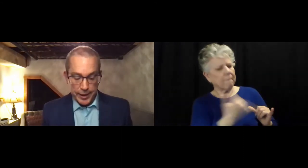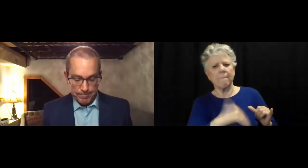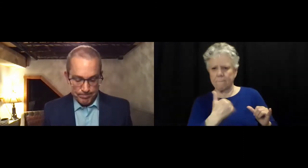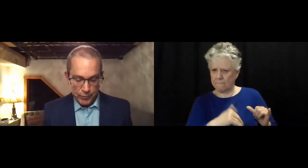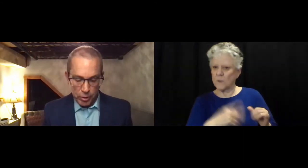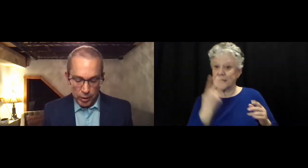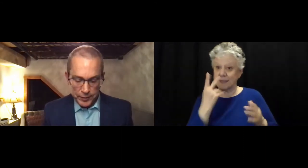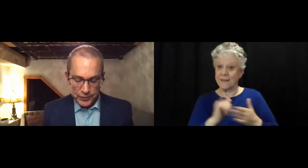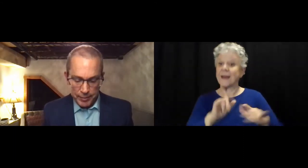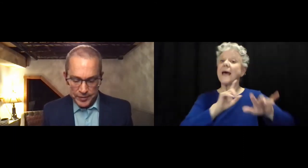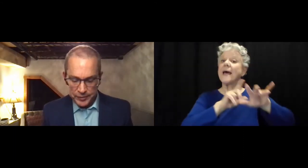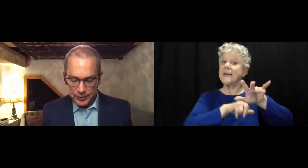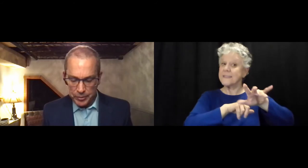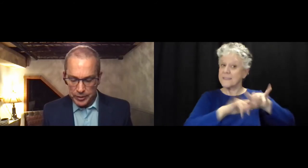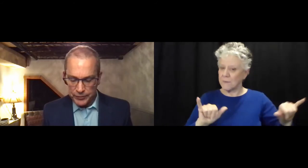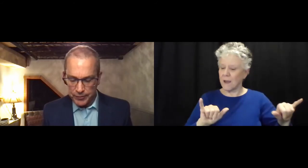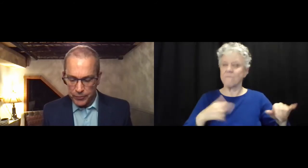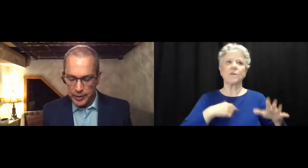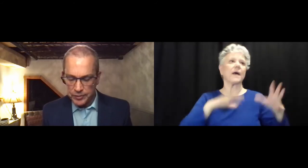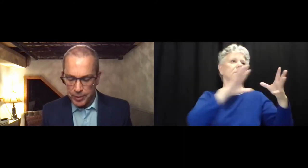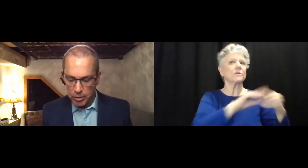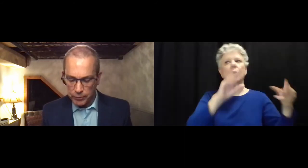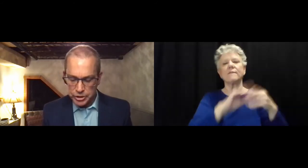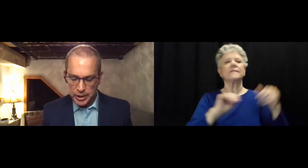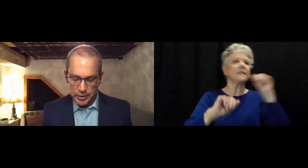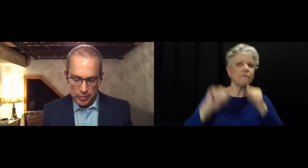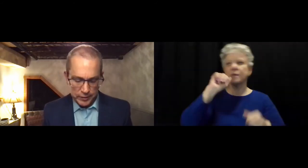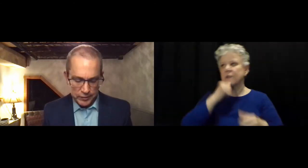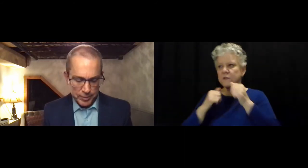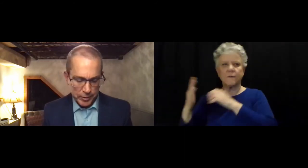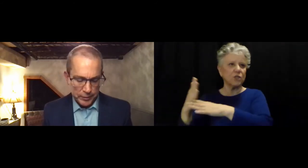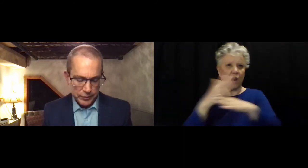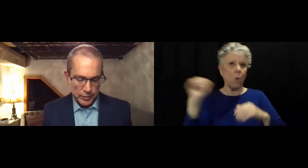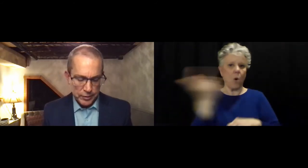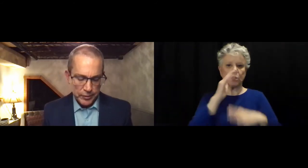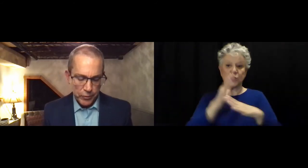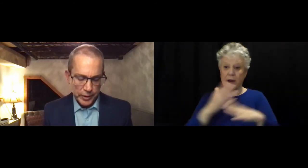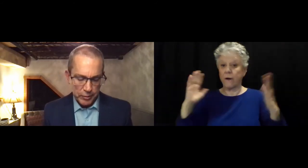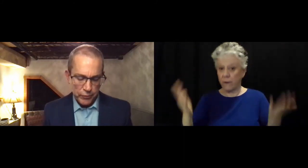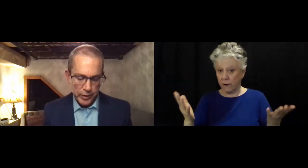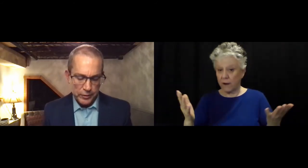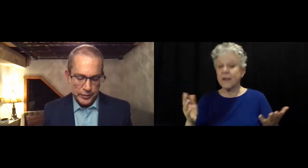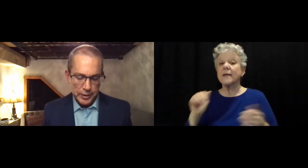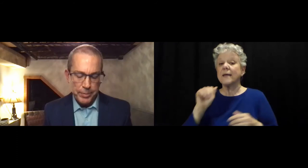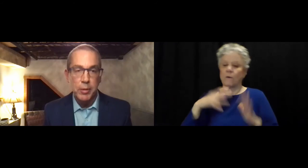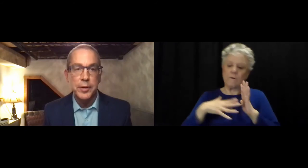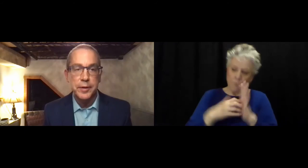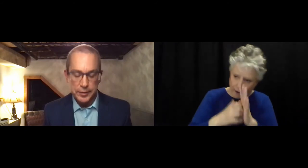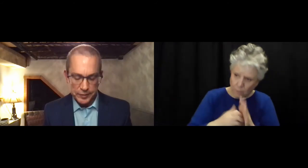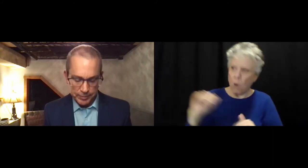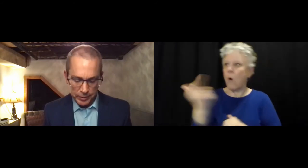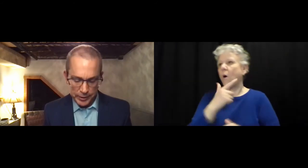And yet, for all this common testimony of suffering as a powerful shared human experience, suffering, human frailty,